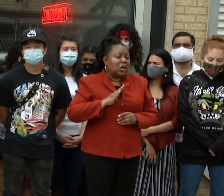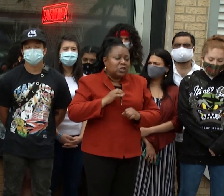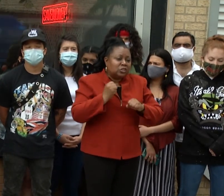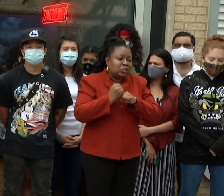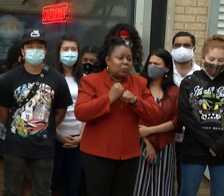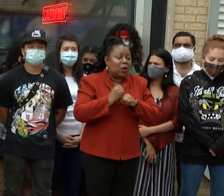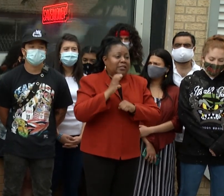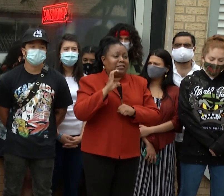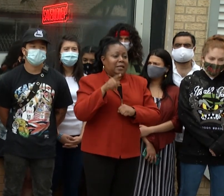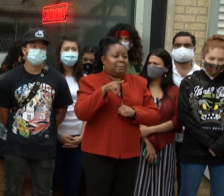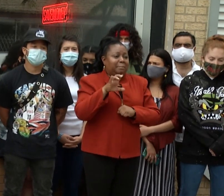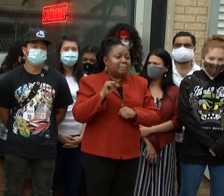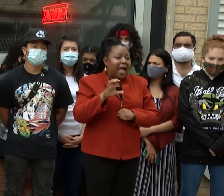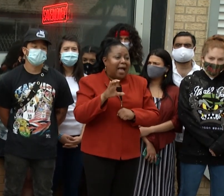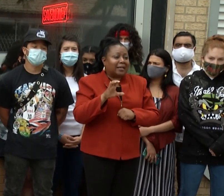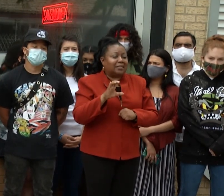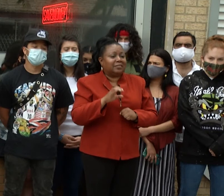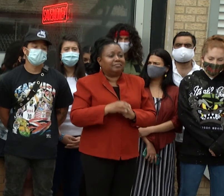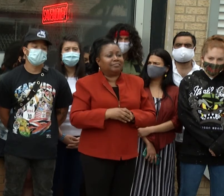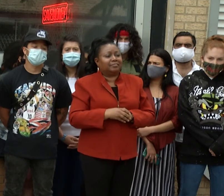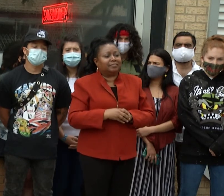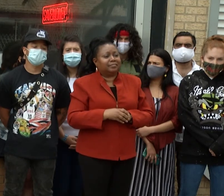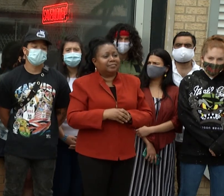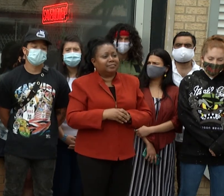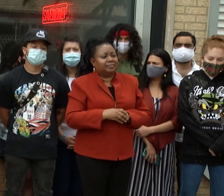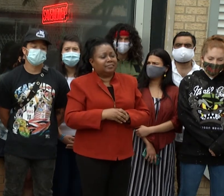support CPAC.